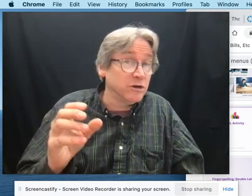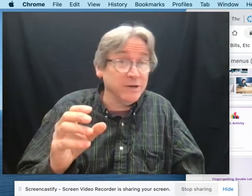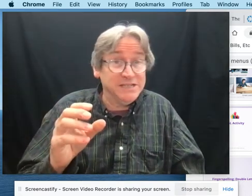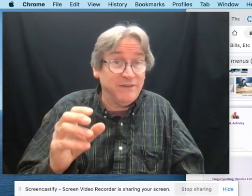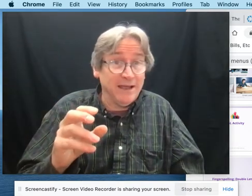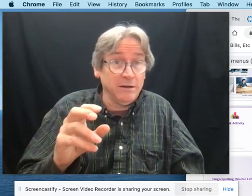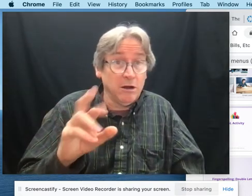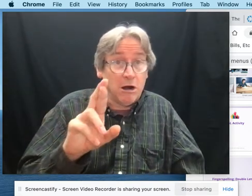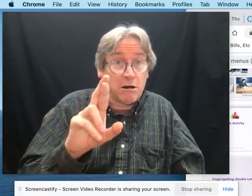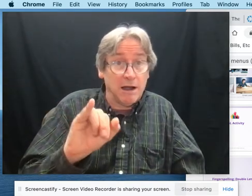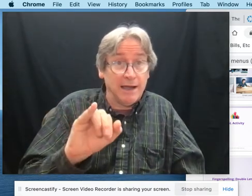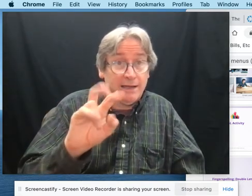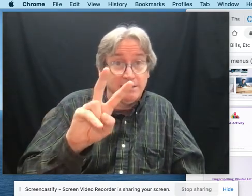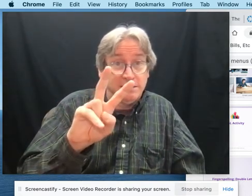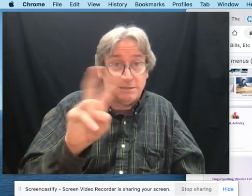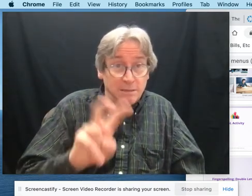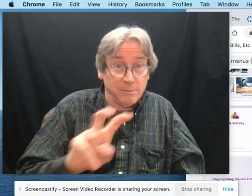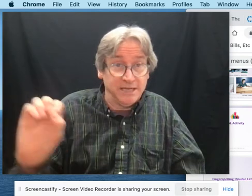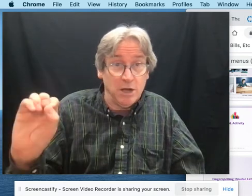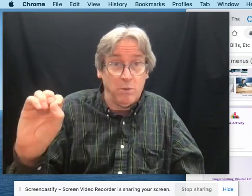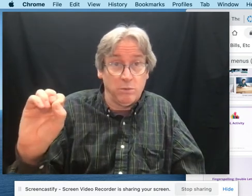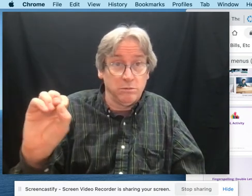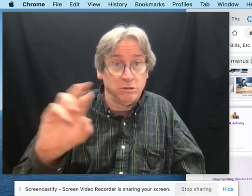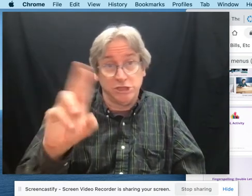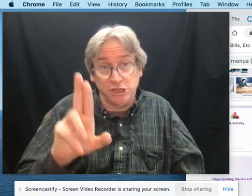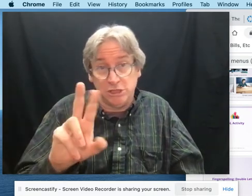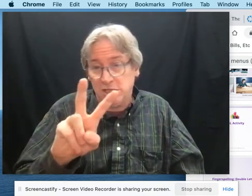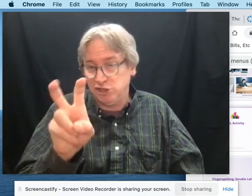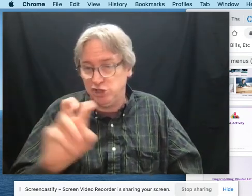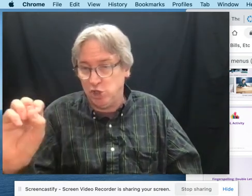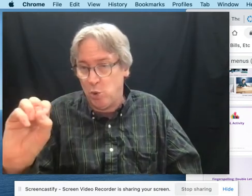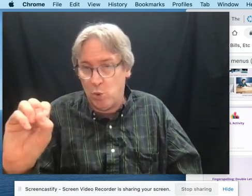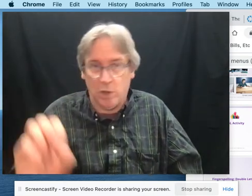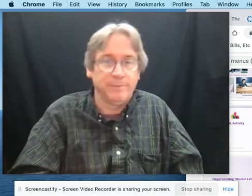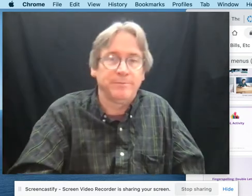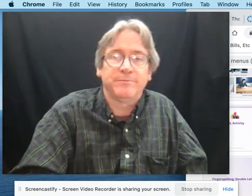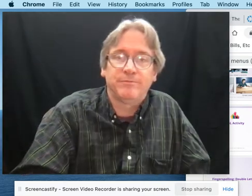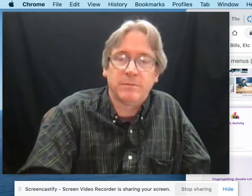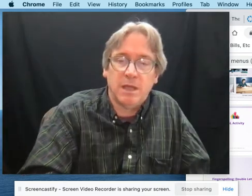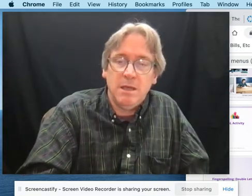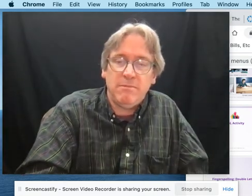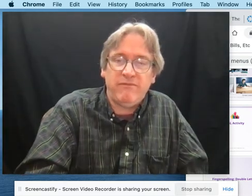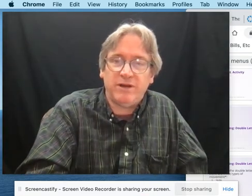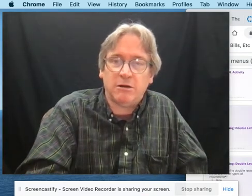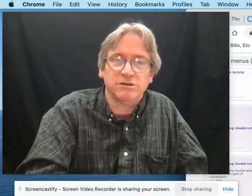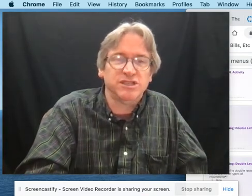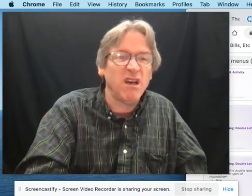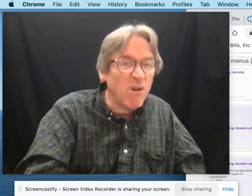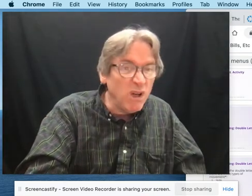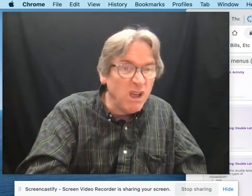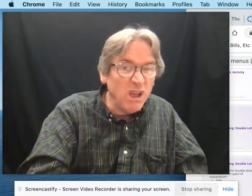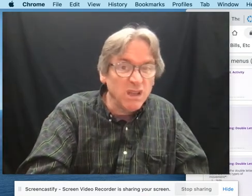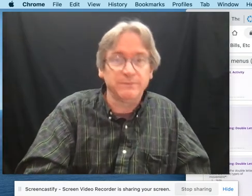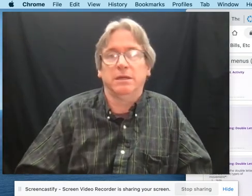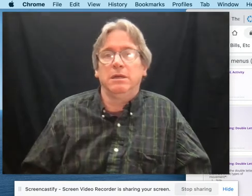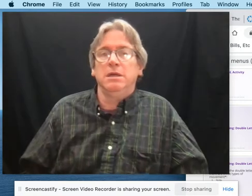If you're a Grease fan, R-I-Z-Z-O. Zo. My favorite character is